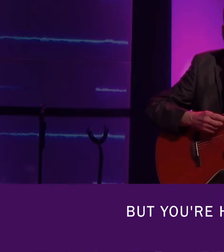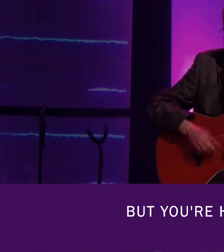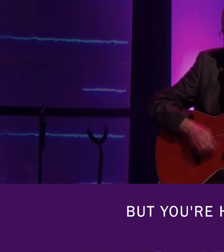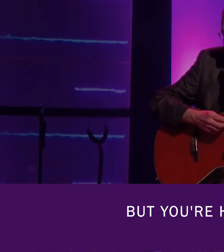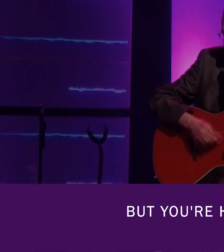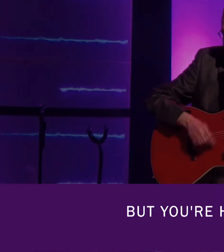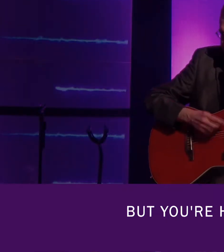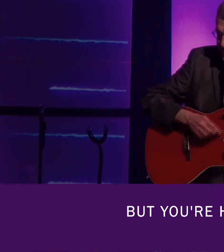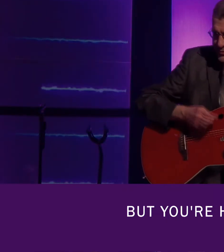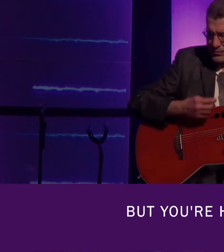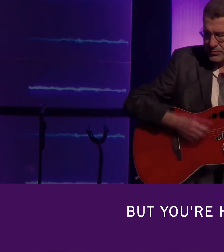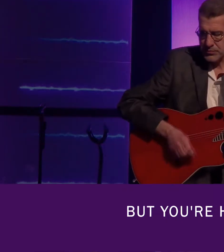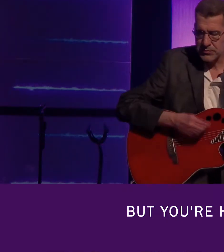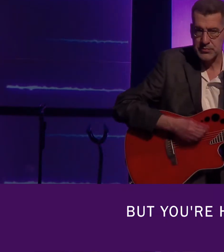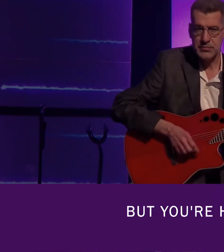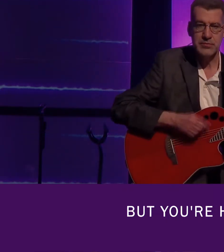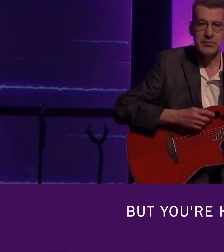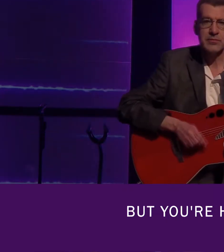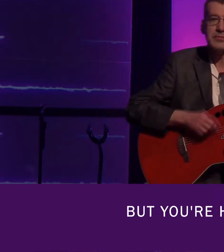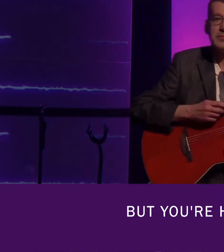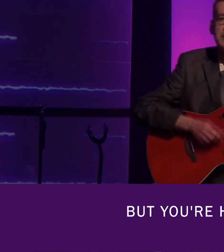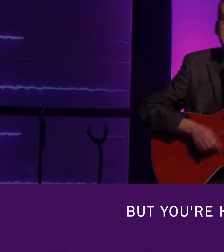me.